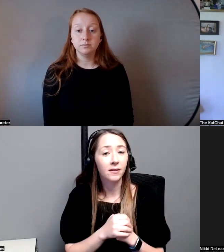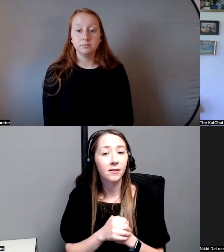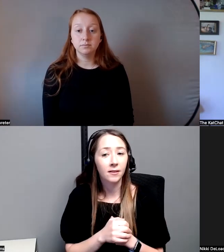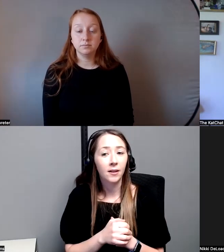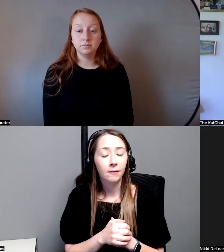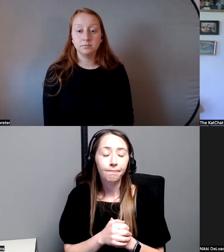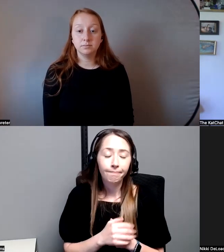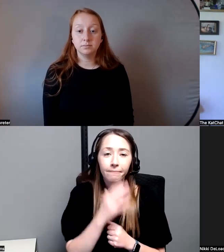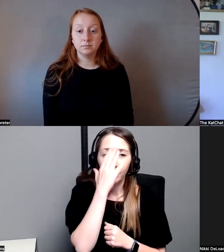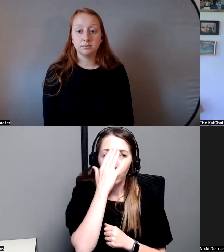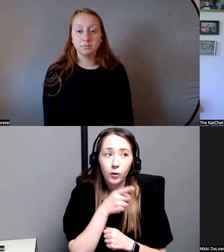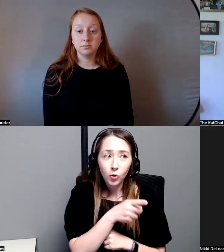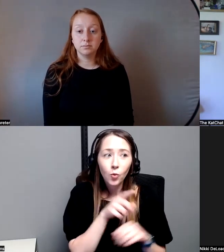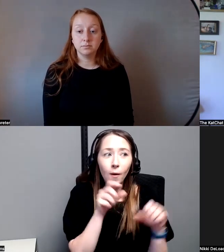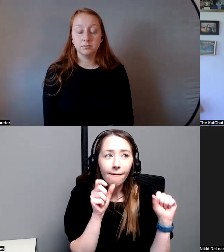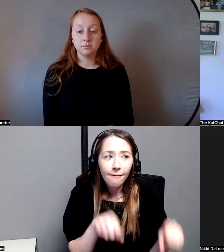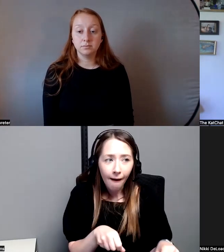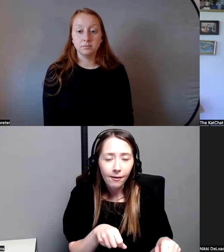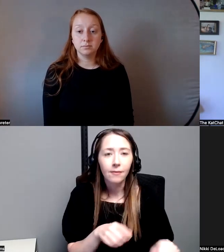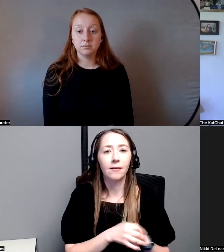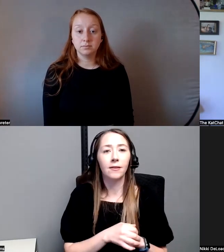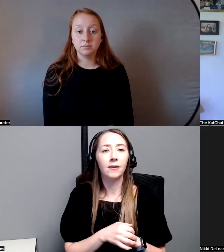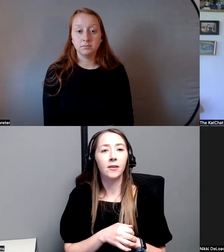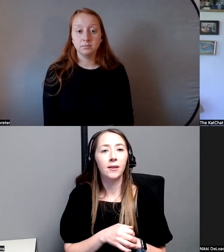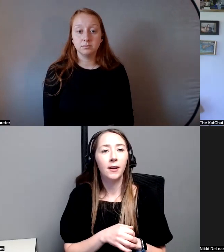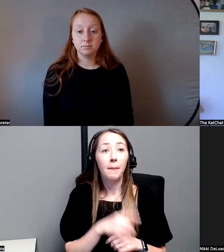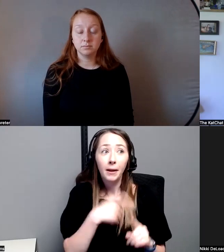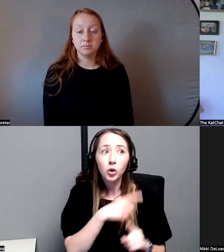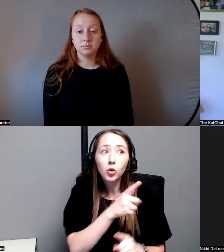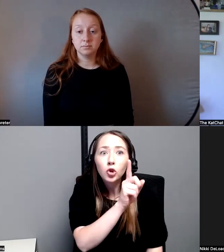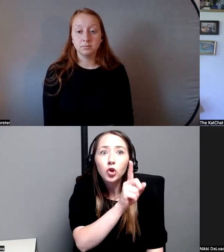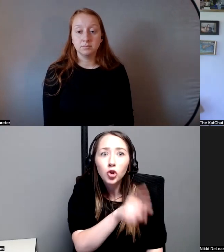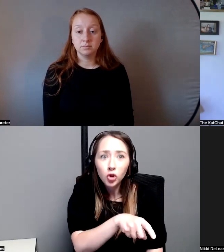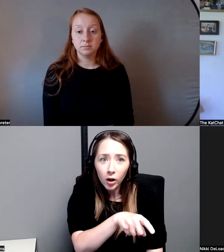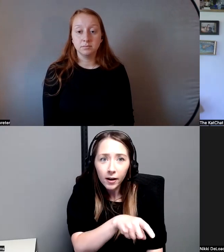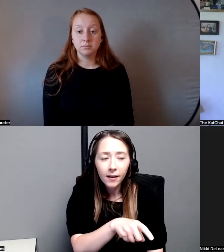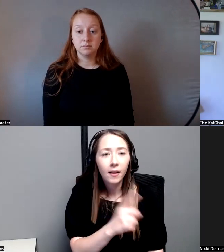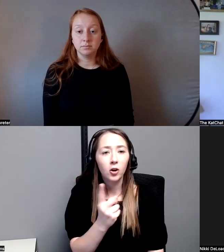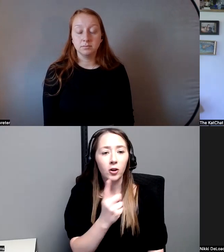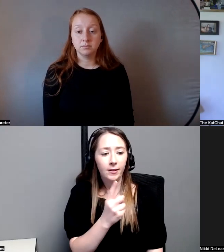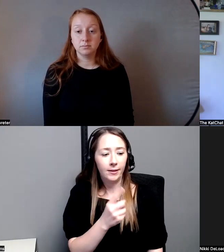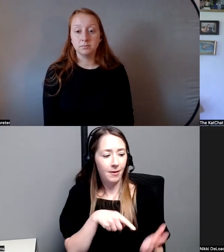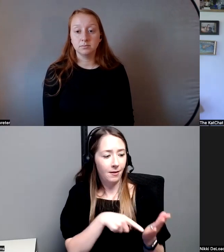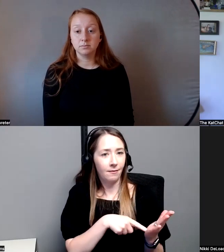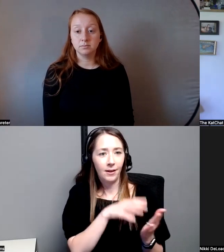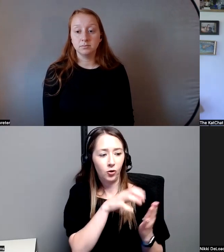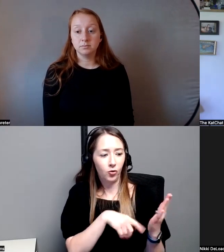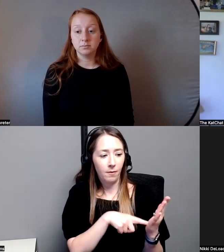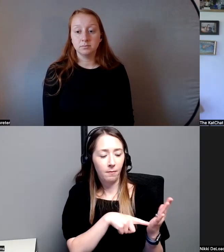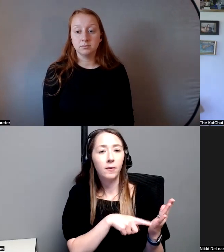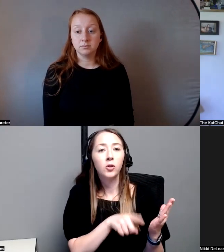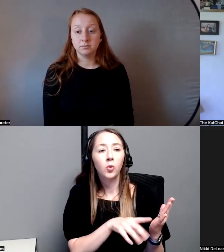know, you can do this, and you should go do this because there's something here for you to